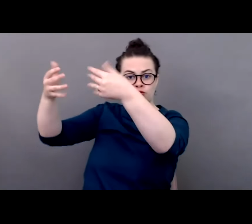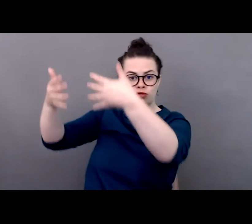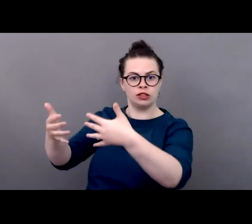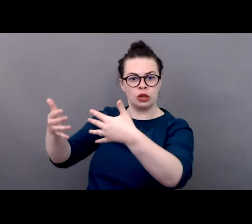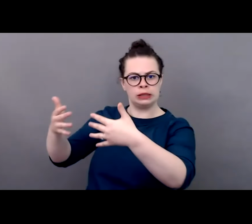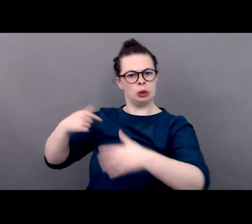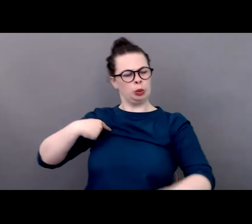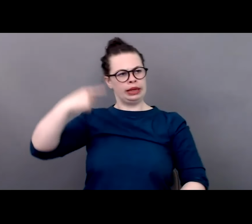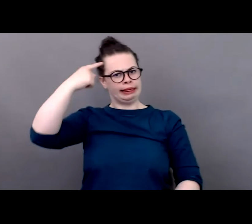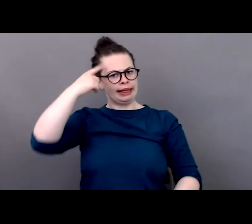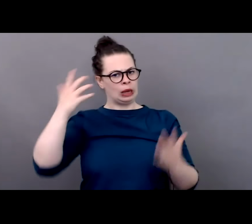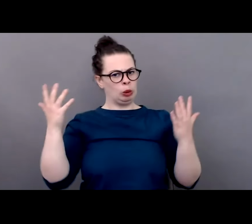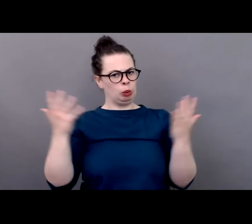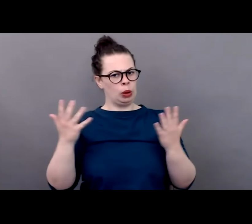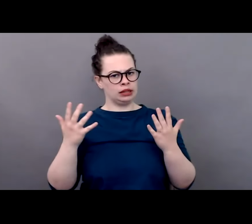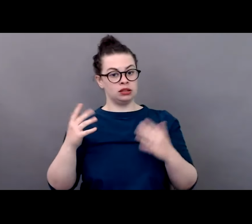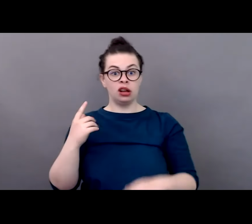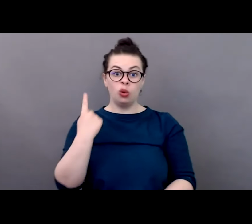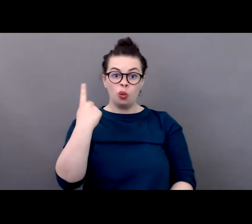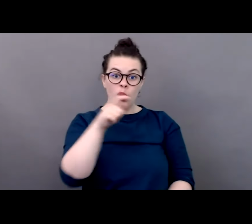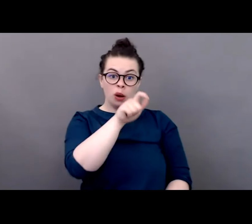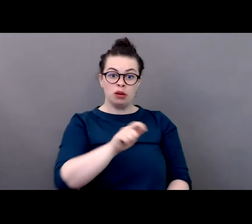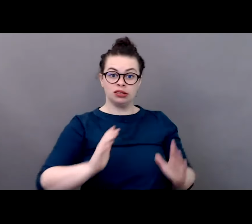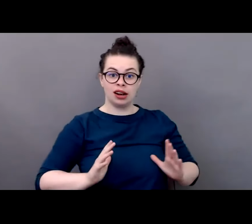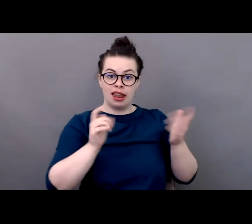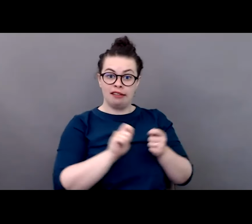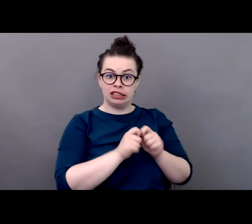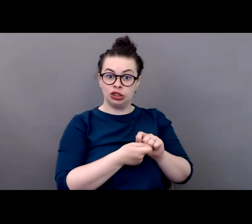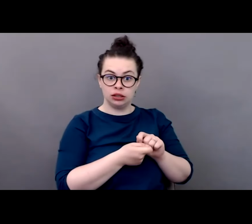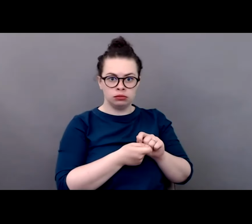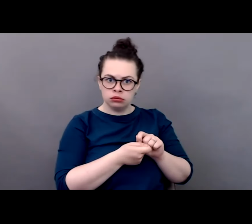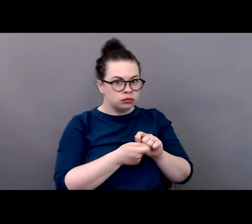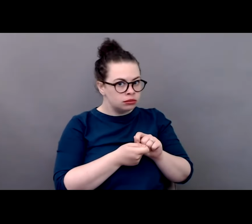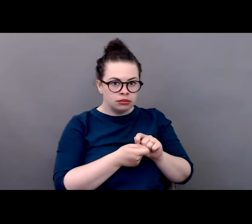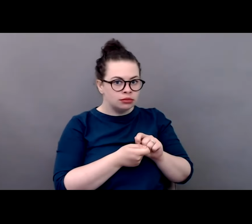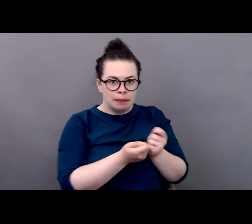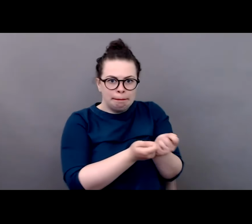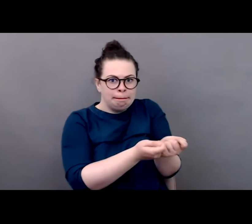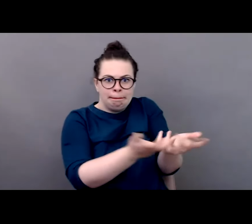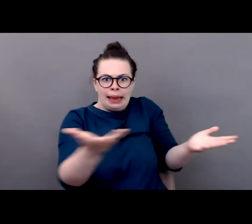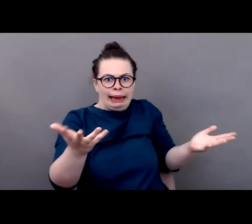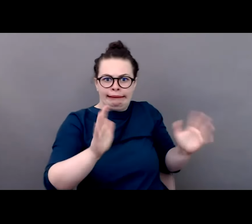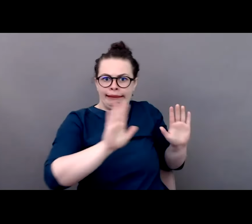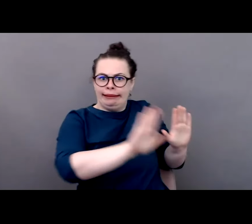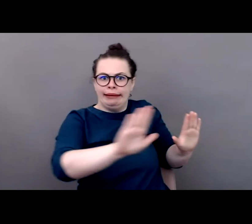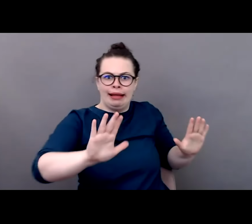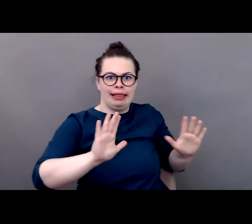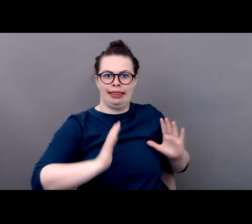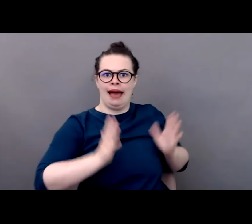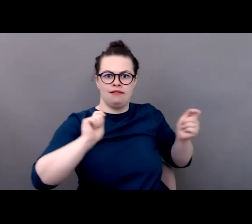not appearing before the court. And that is what often only you know as a researcher. As a researcher,